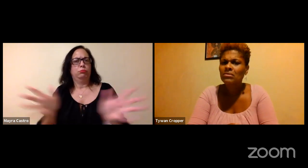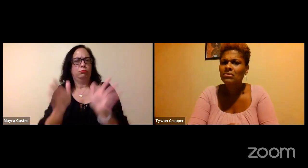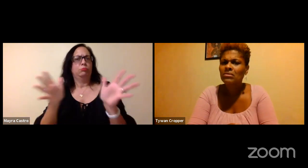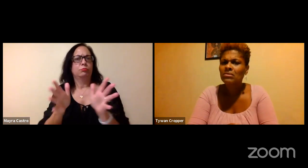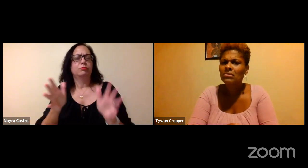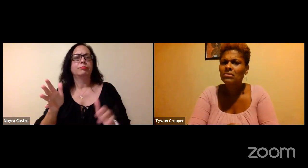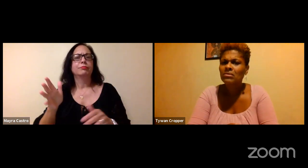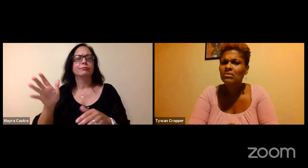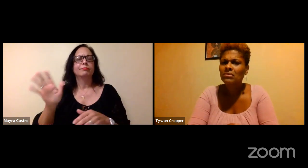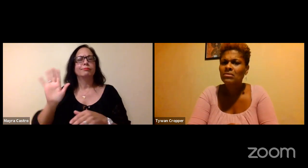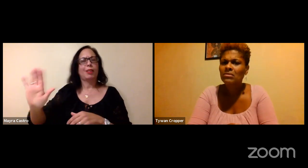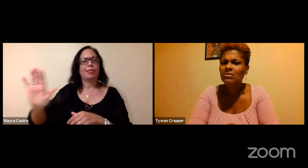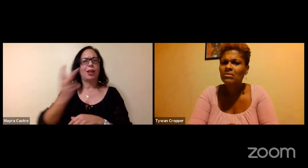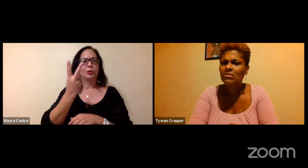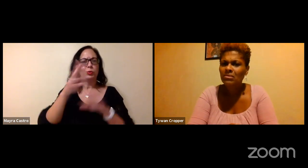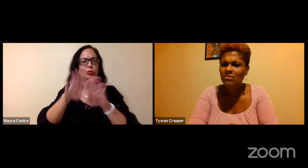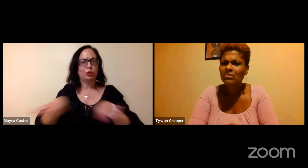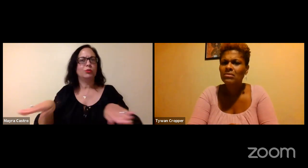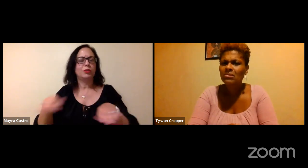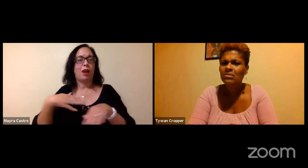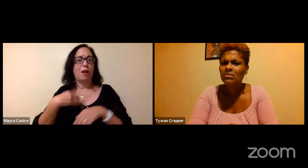they believed